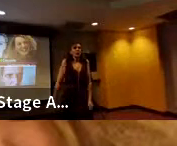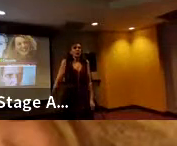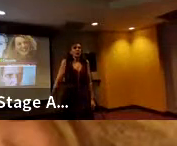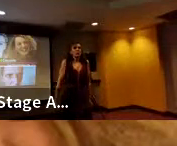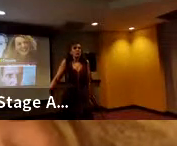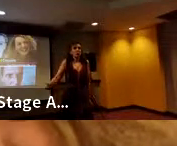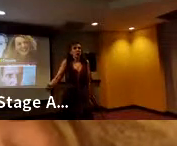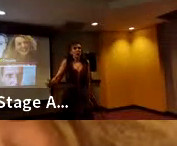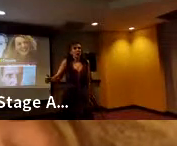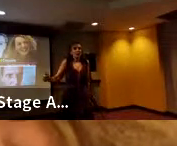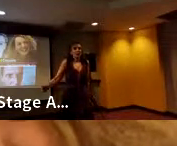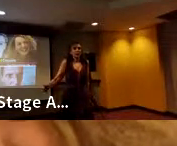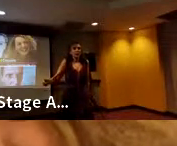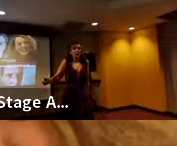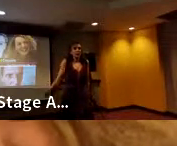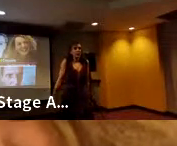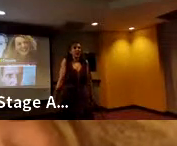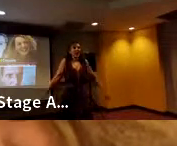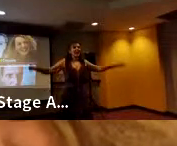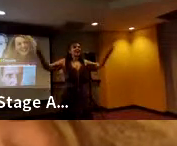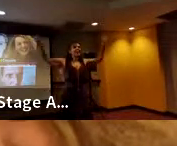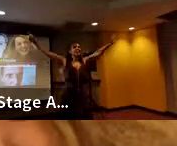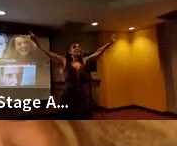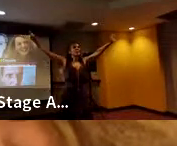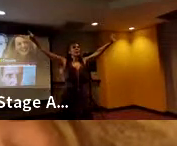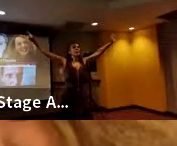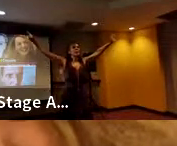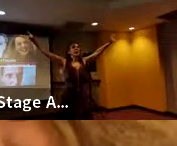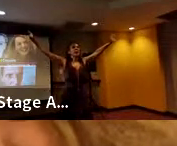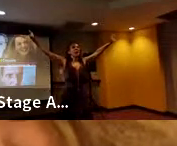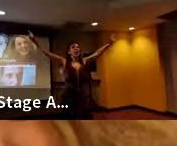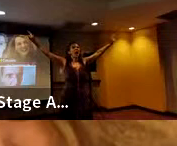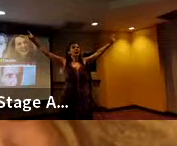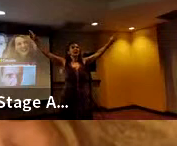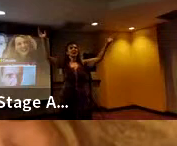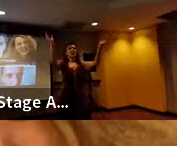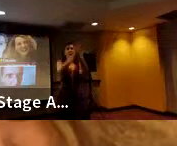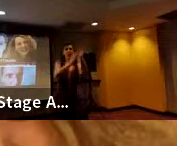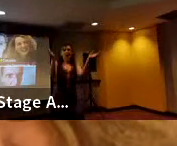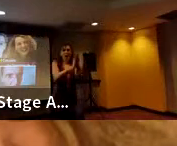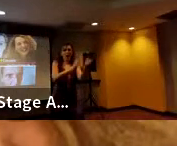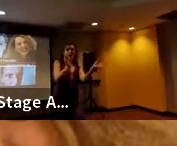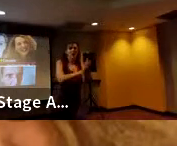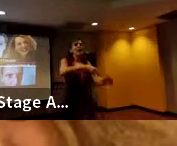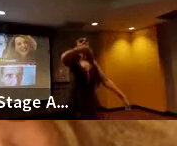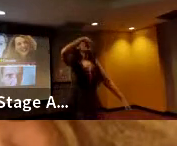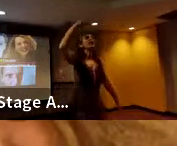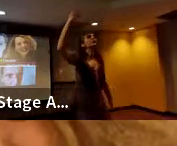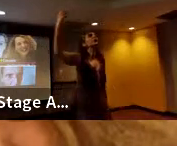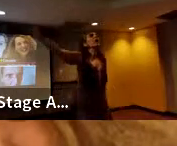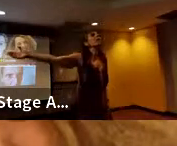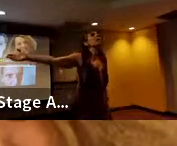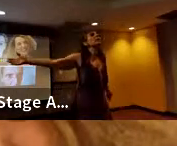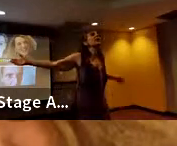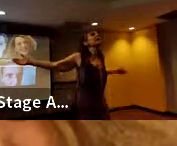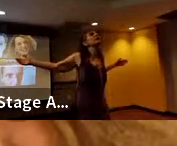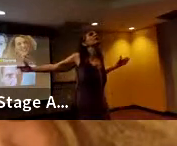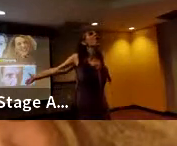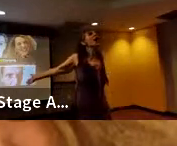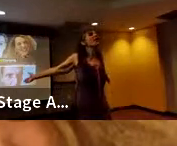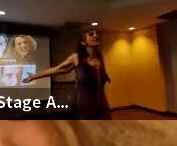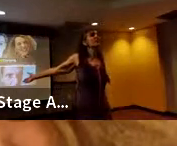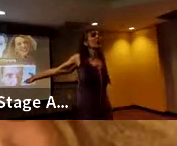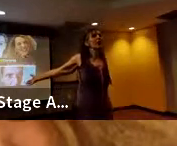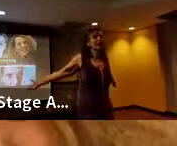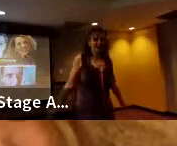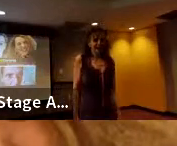Accessibility first. Ready? One, two, three. Accessibility first! Woo-hoo! Thank you so much for being